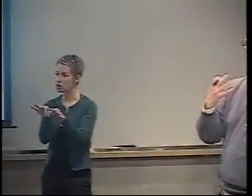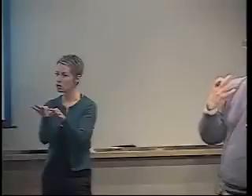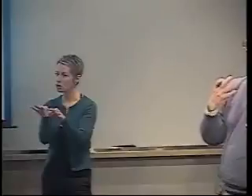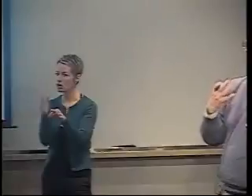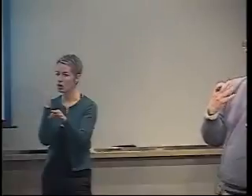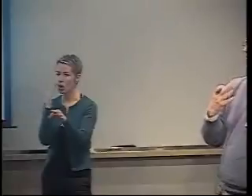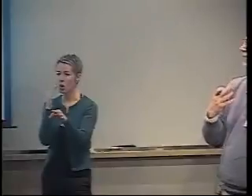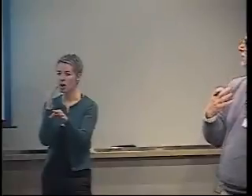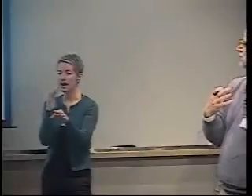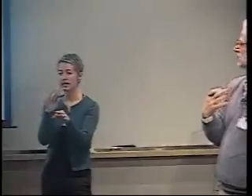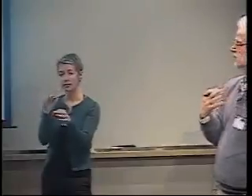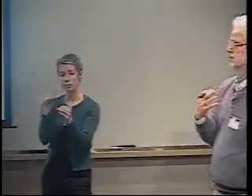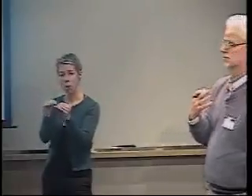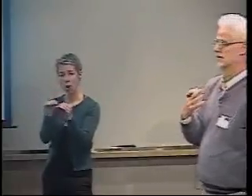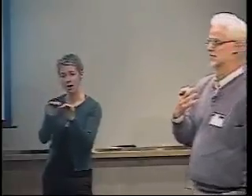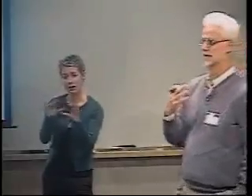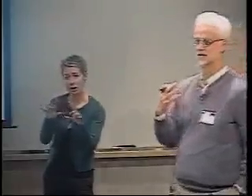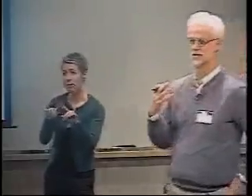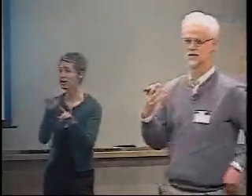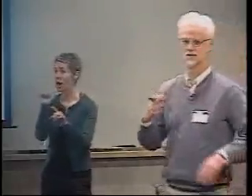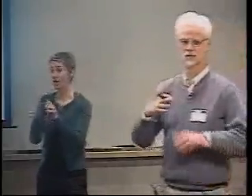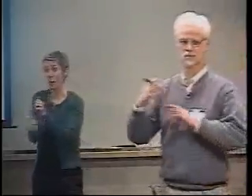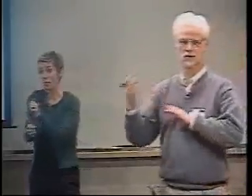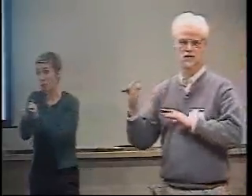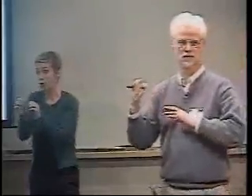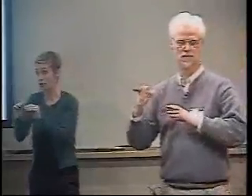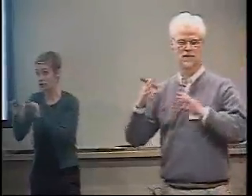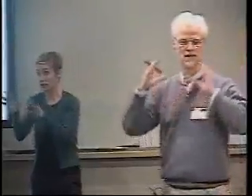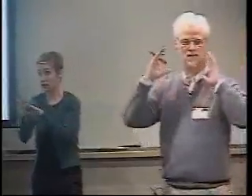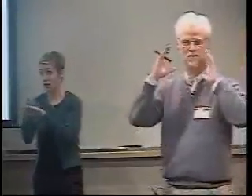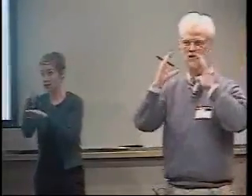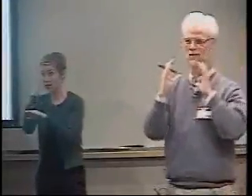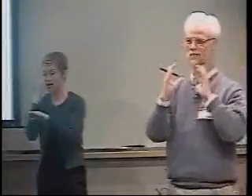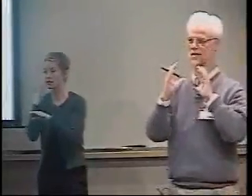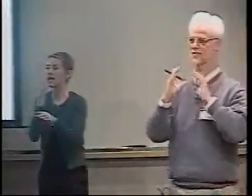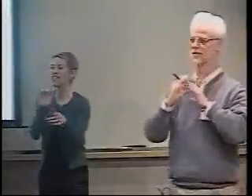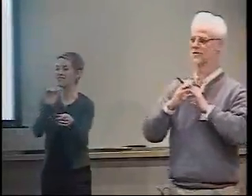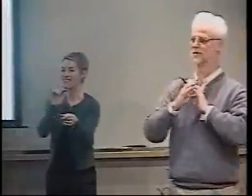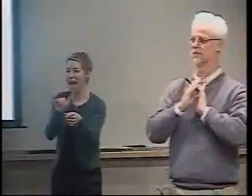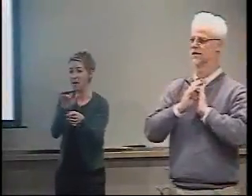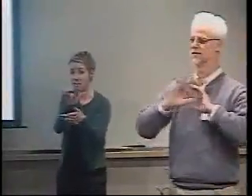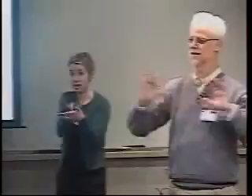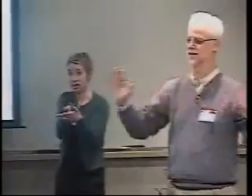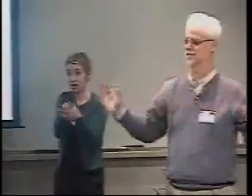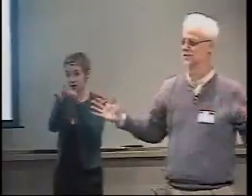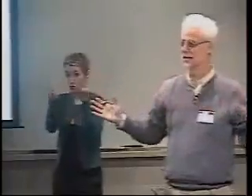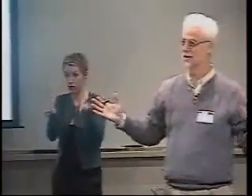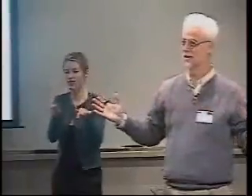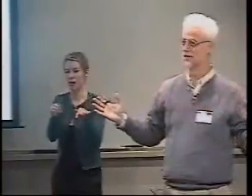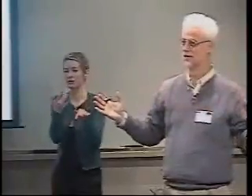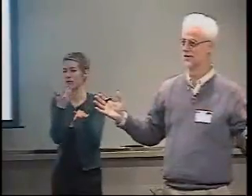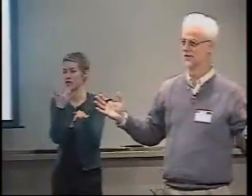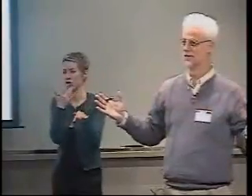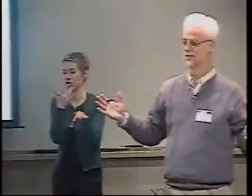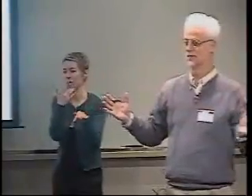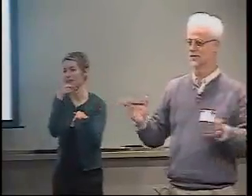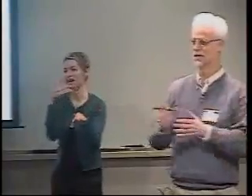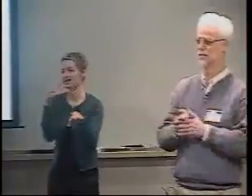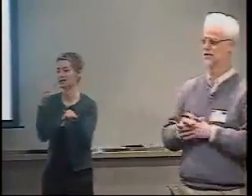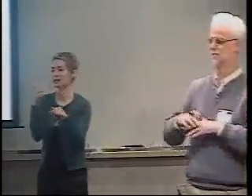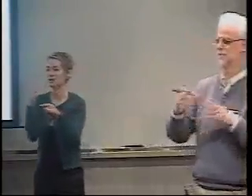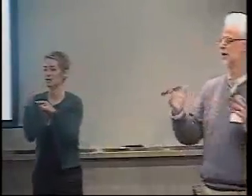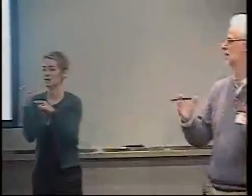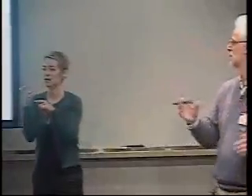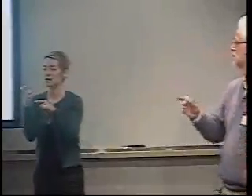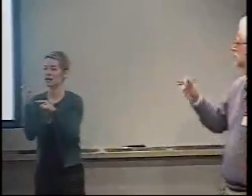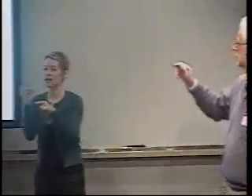not the most clear on the face, was preferred. Because then there's some trade-off. If I meant everything in the face, then you couldn't read the signs at all. So there's going to